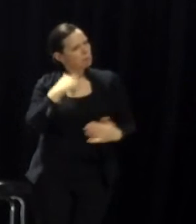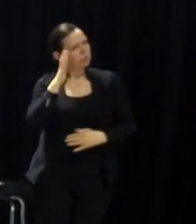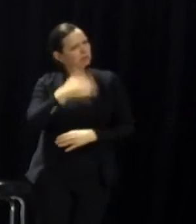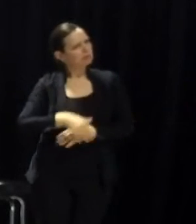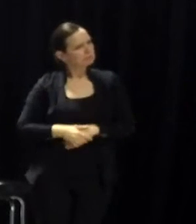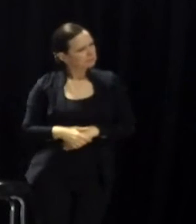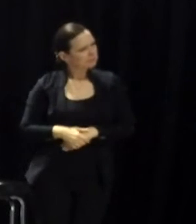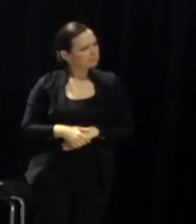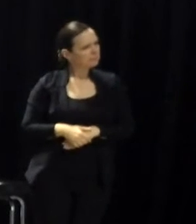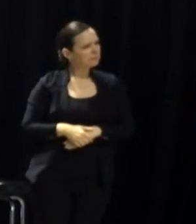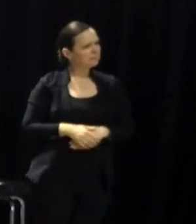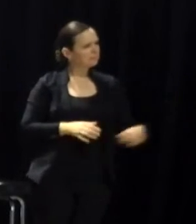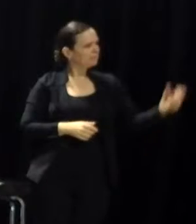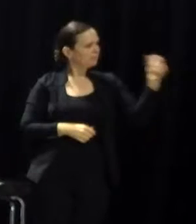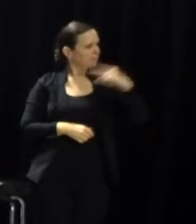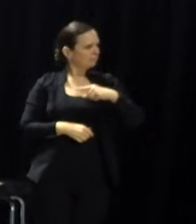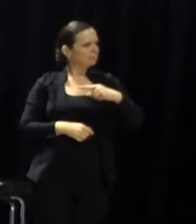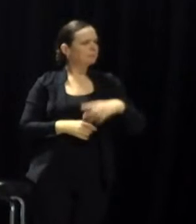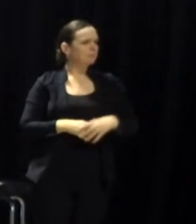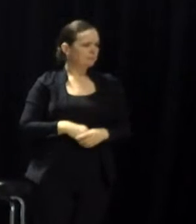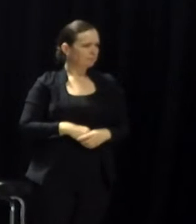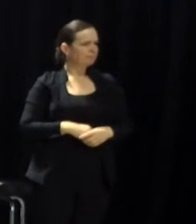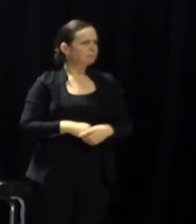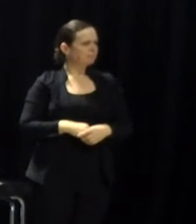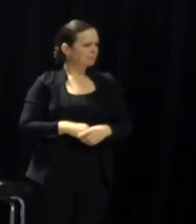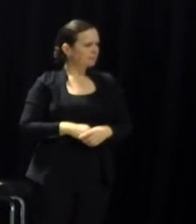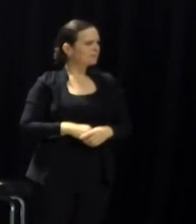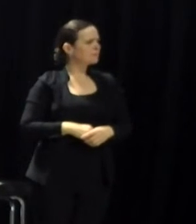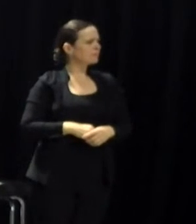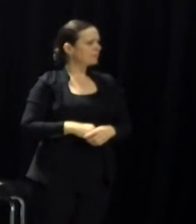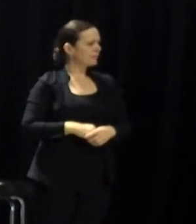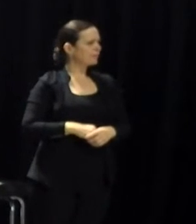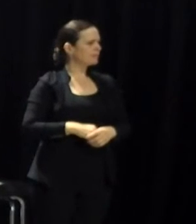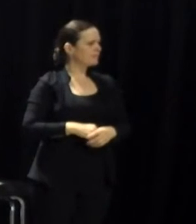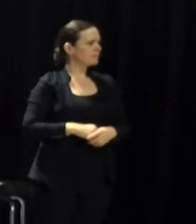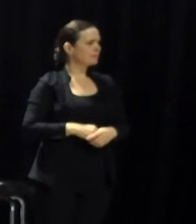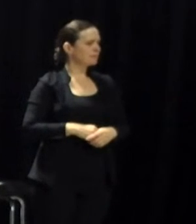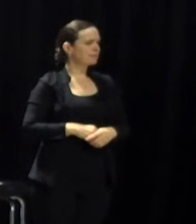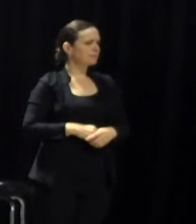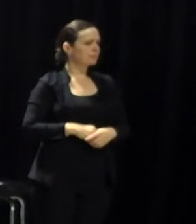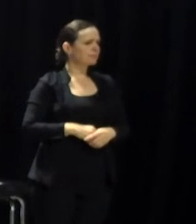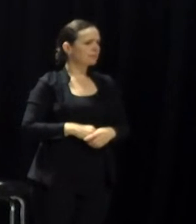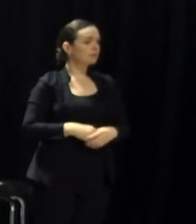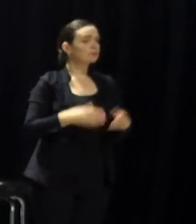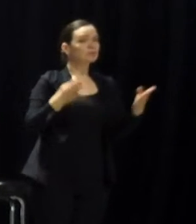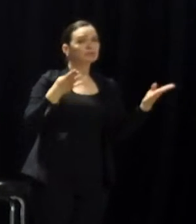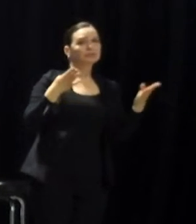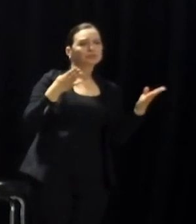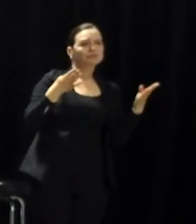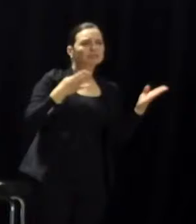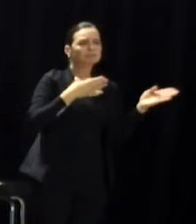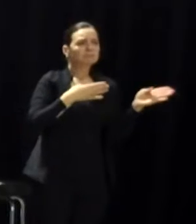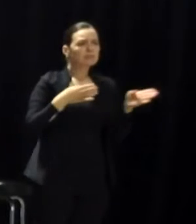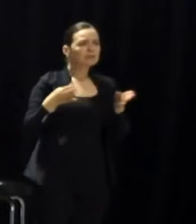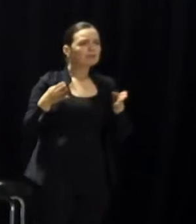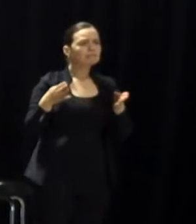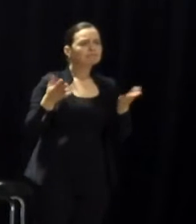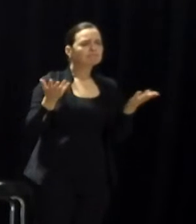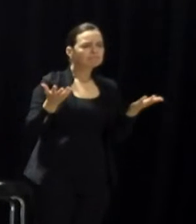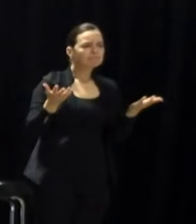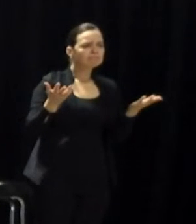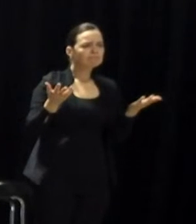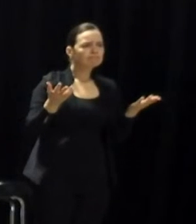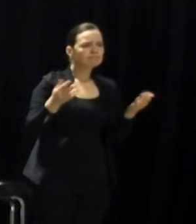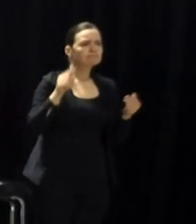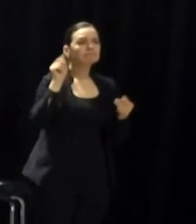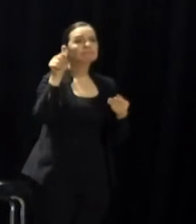Ryan, through the shared services plan, are you talking with other counties about taking over case investigations on